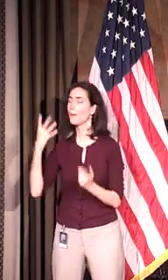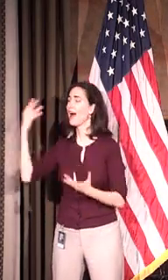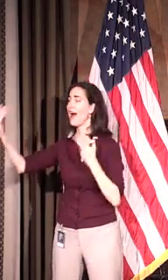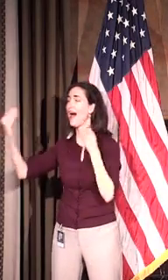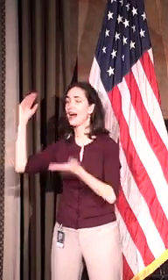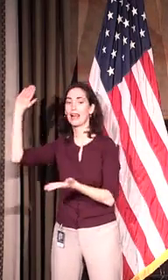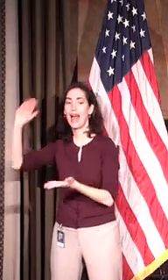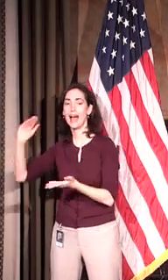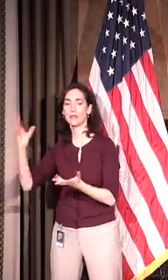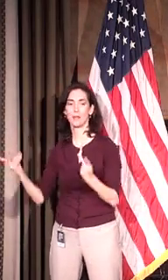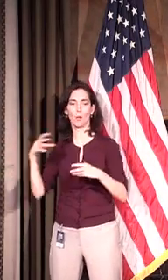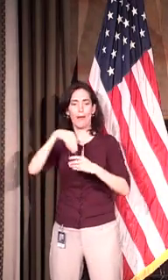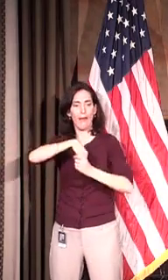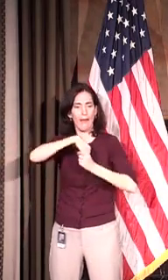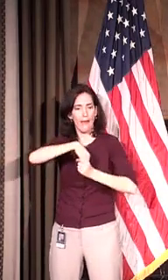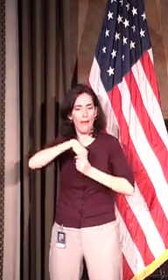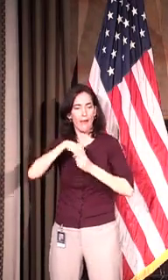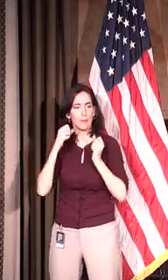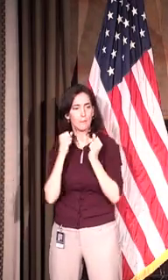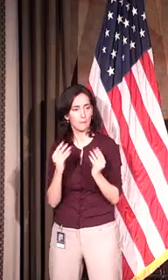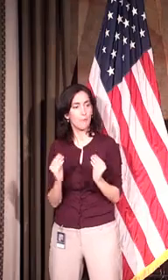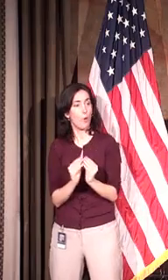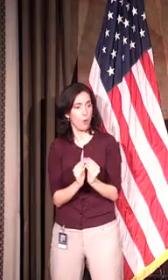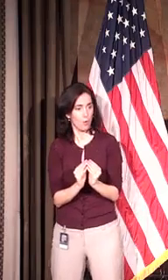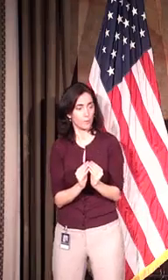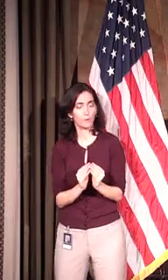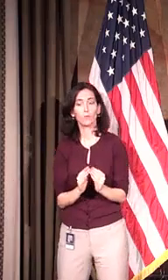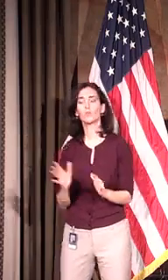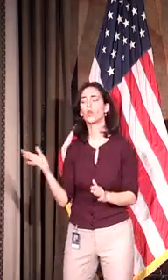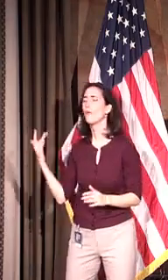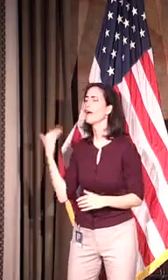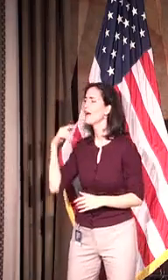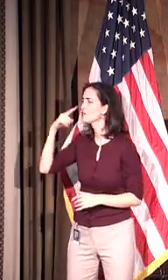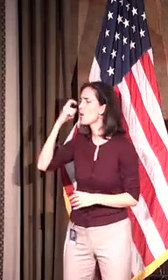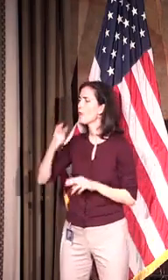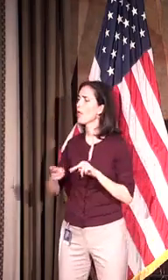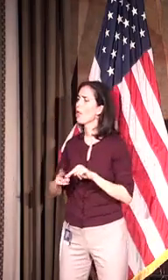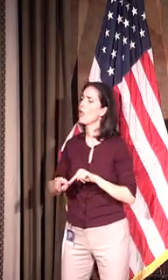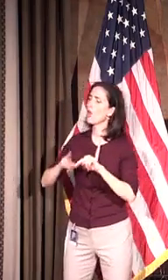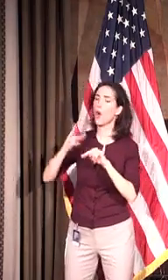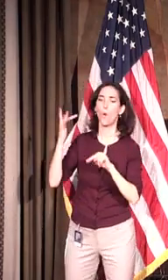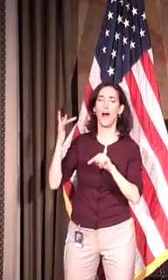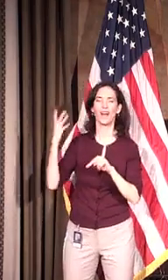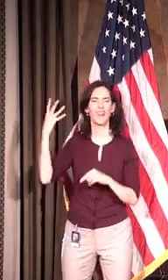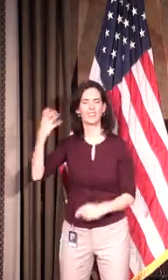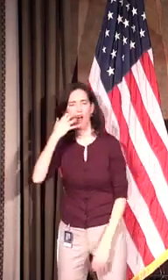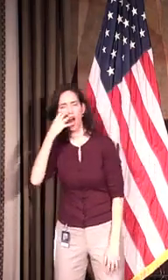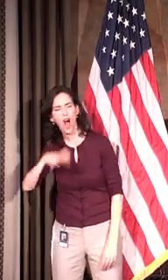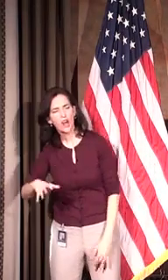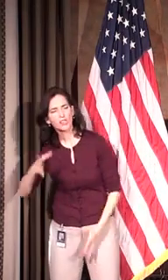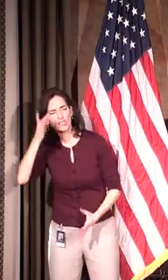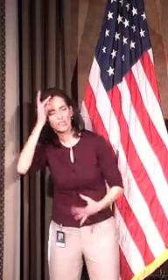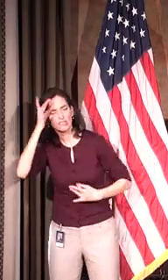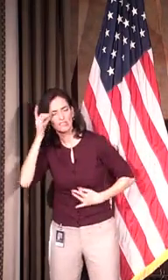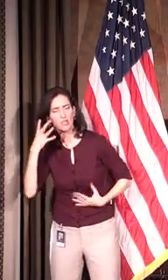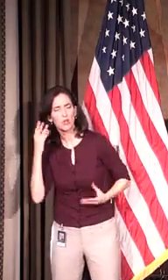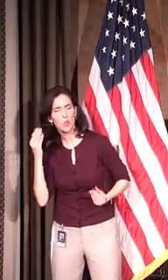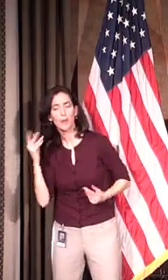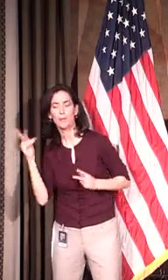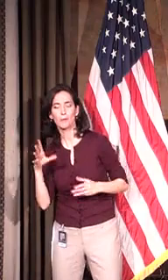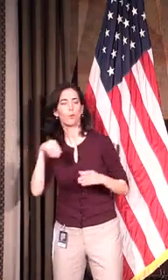And part of the reason we had a summer surge is because the weather got so hot and humid that people went